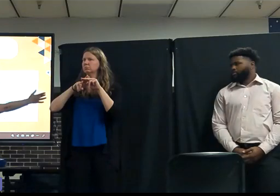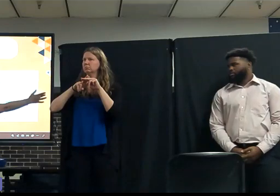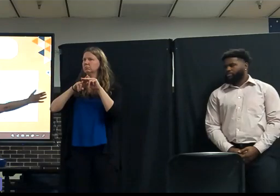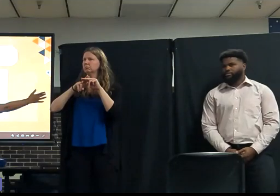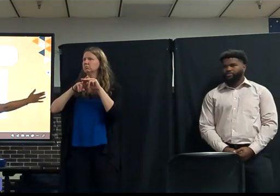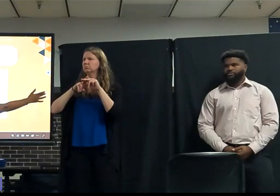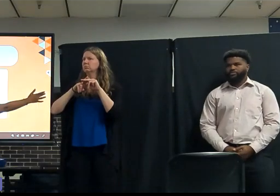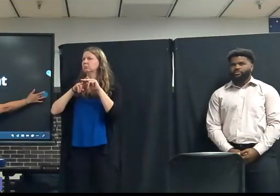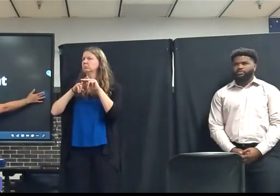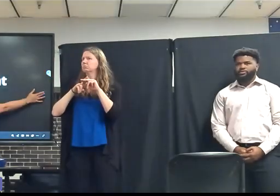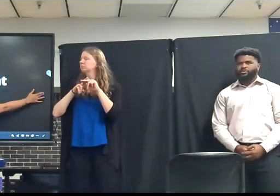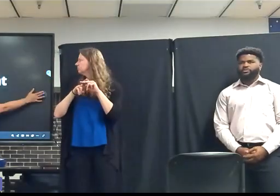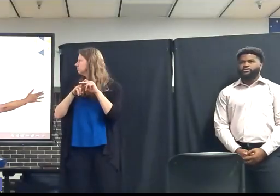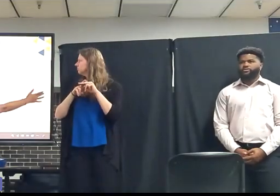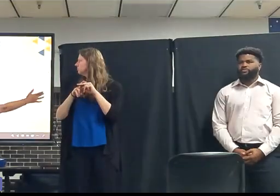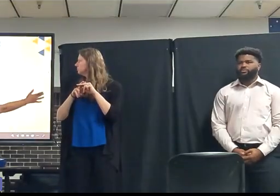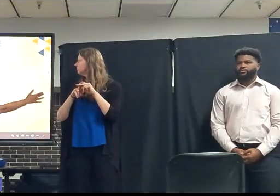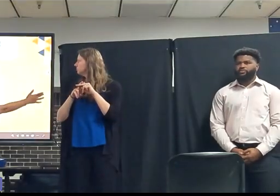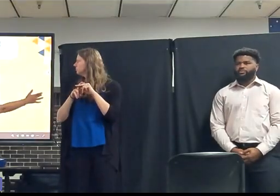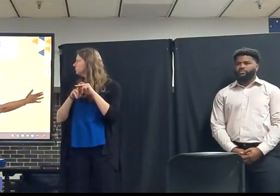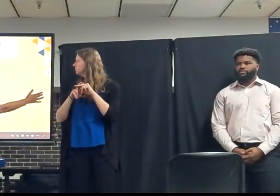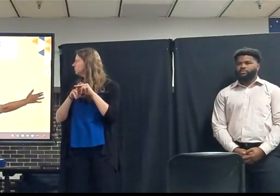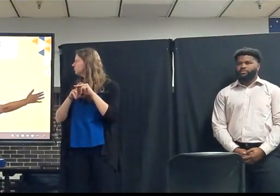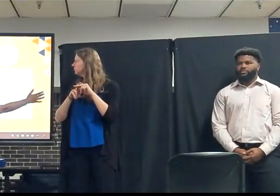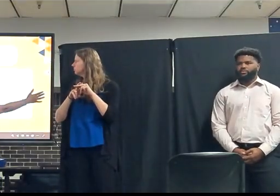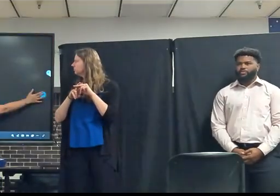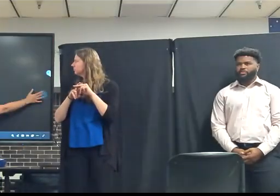Yeah, it's based on an increase in their score.